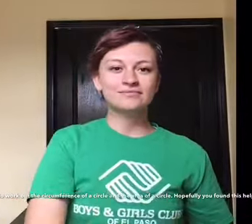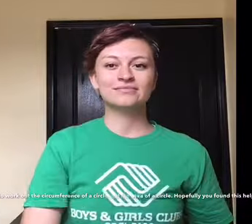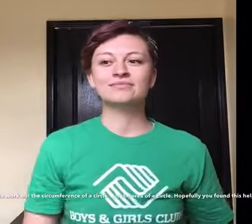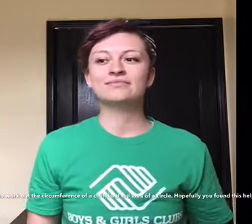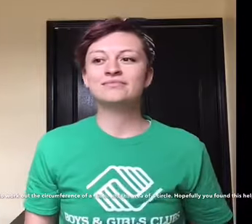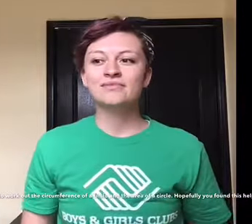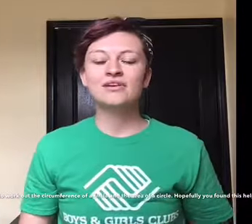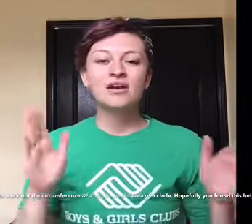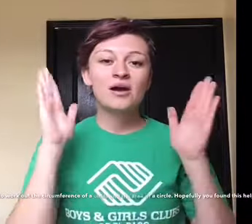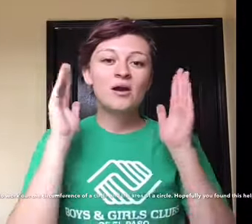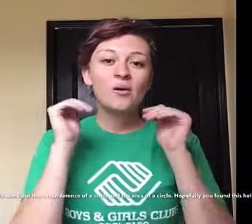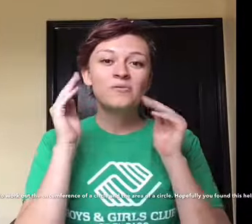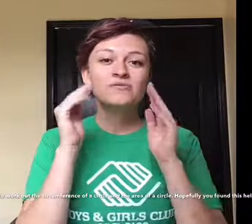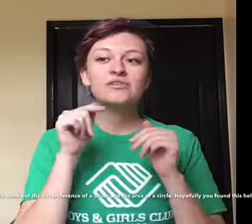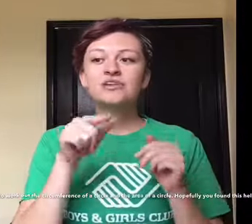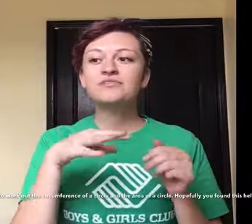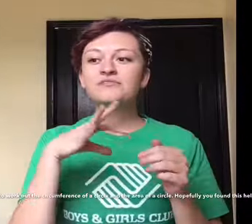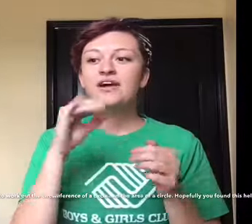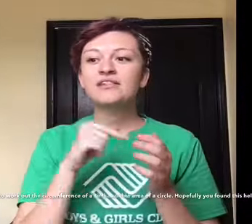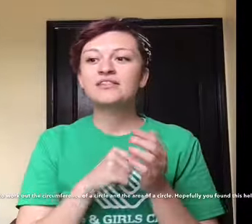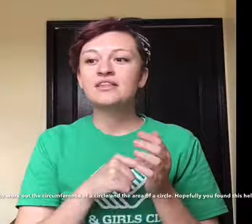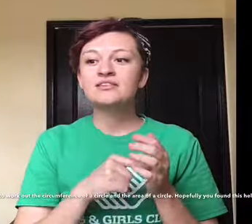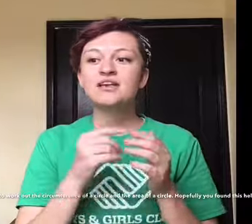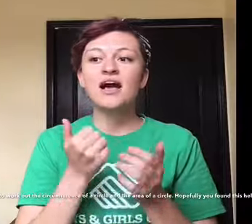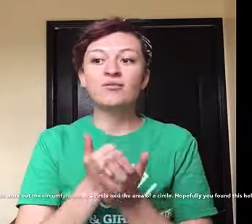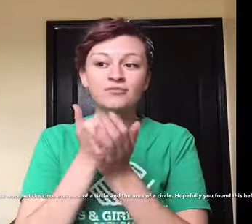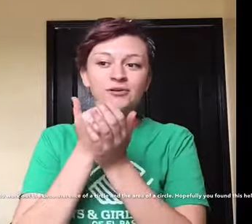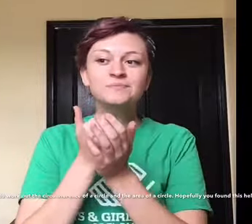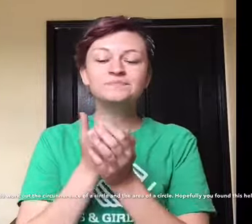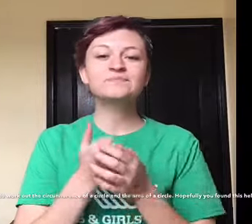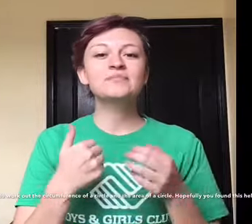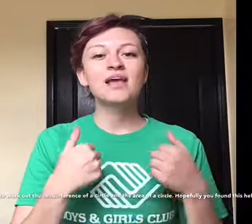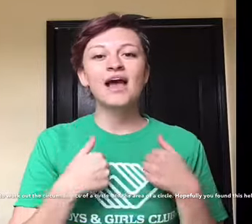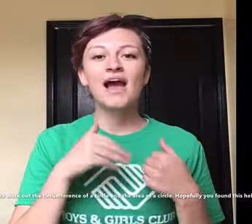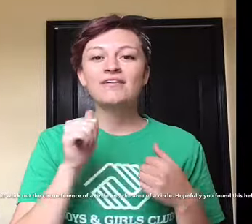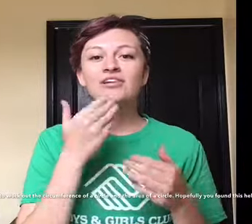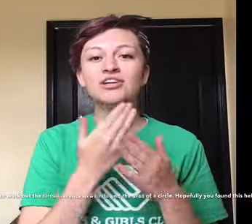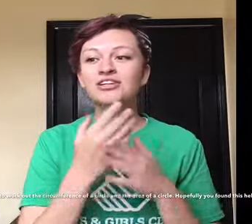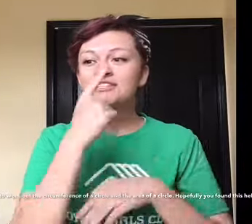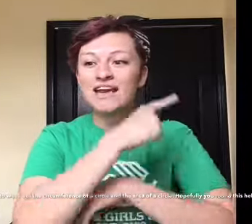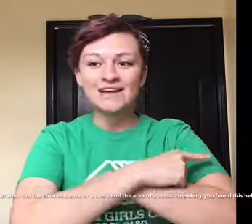Hopefully you found this helpful. Have a good day.